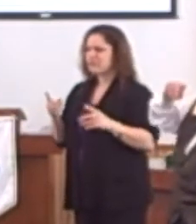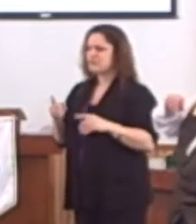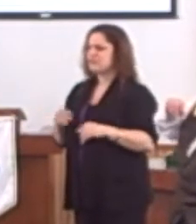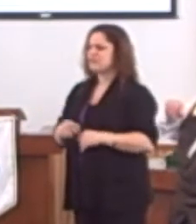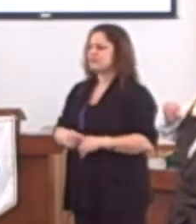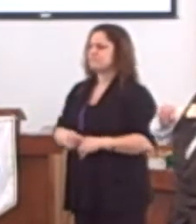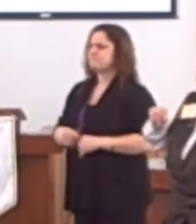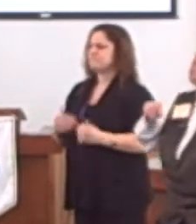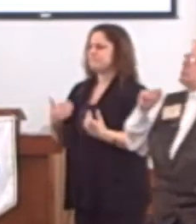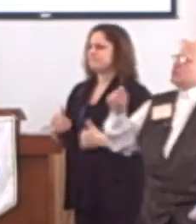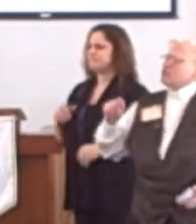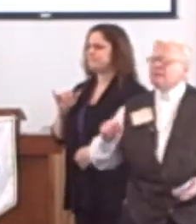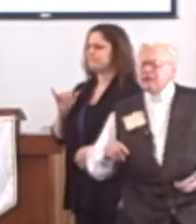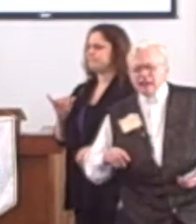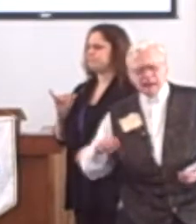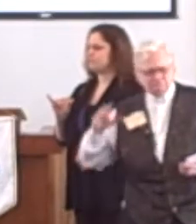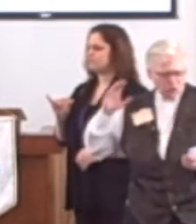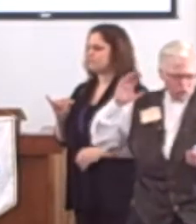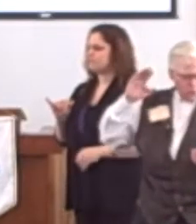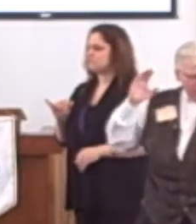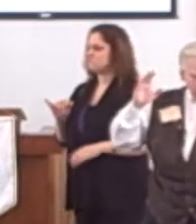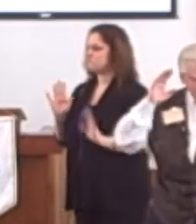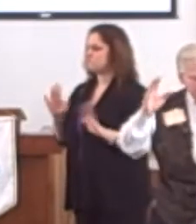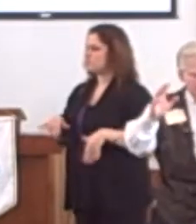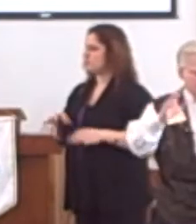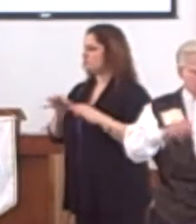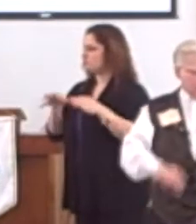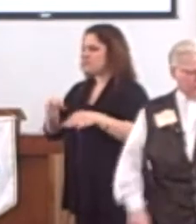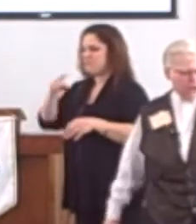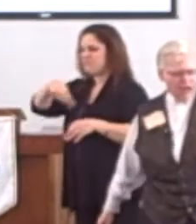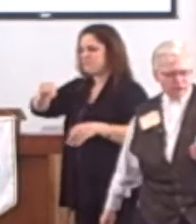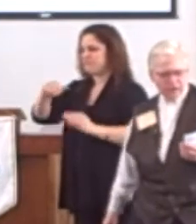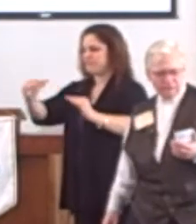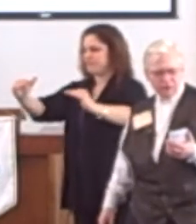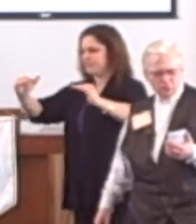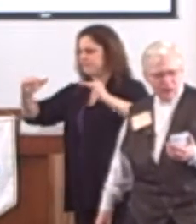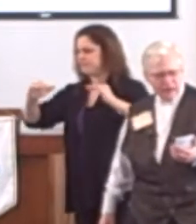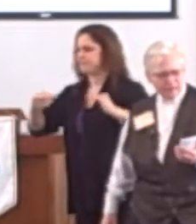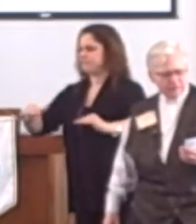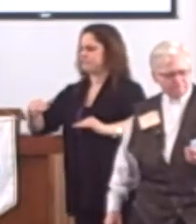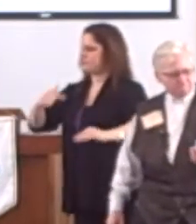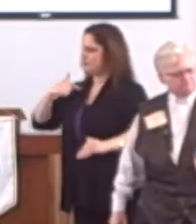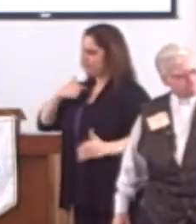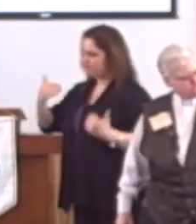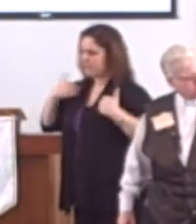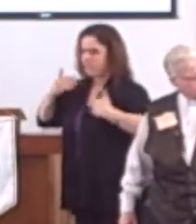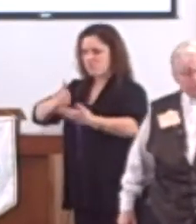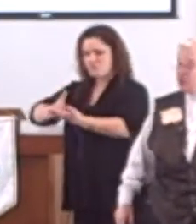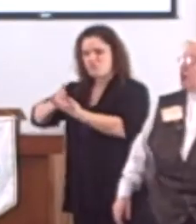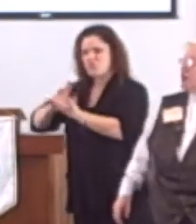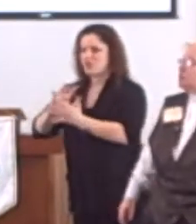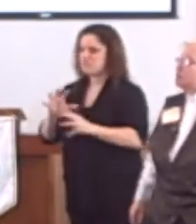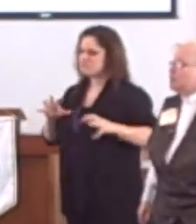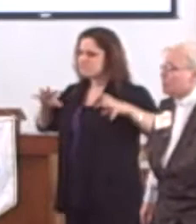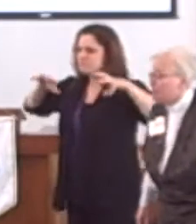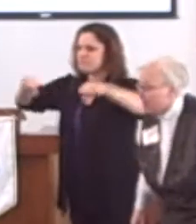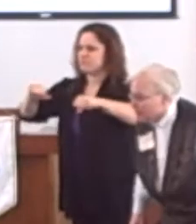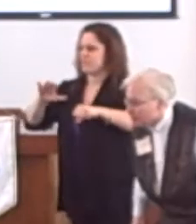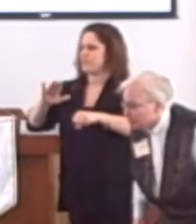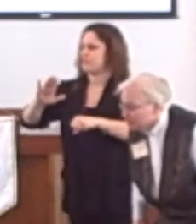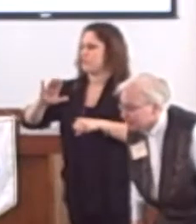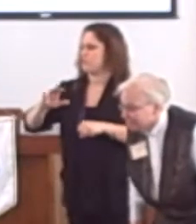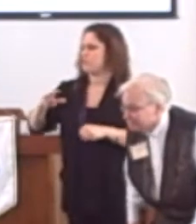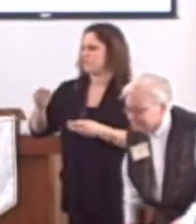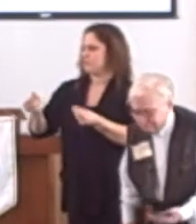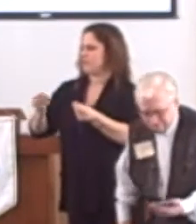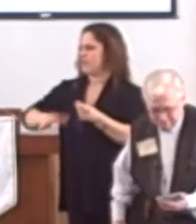And we determined that we had the God-given right, because we were